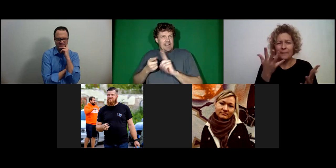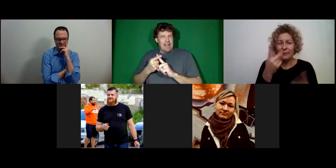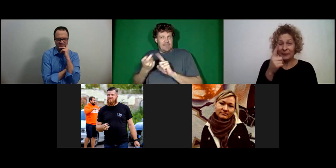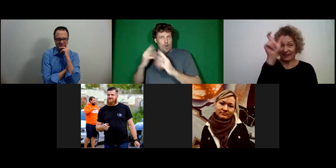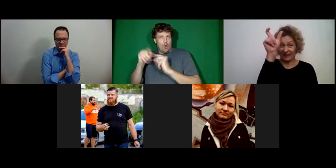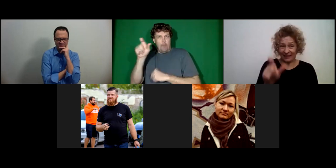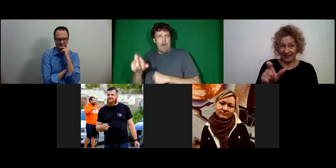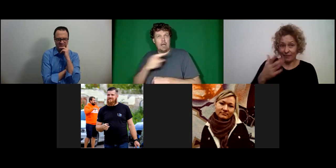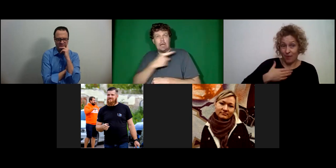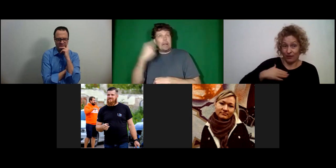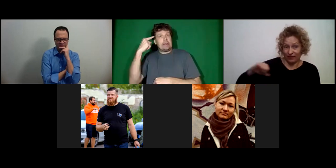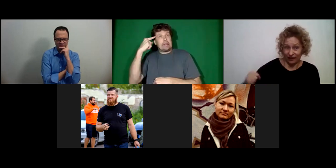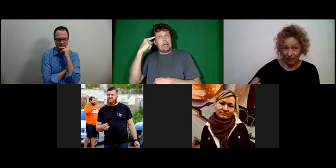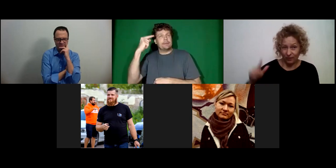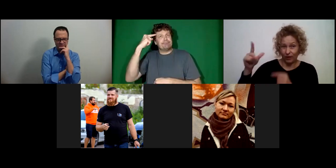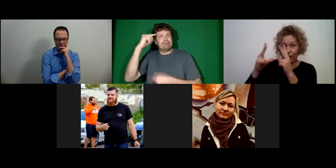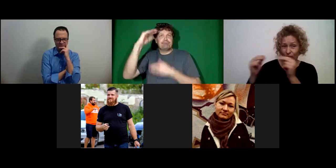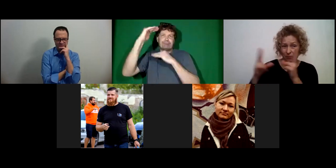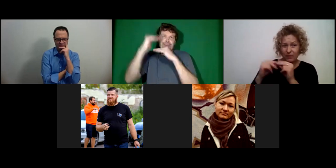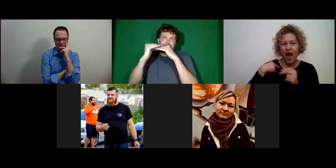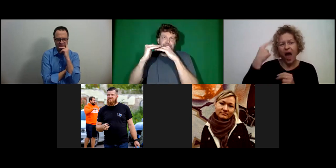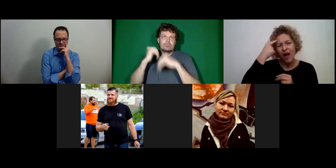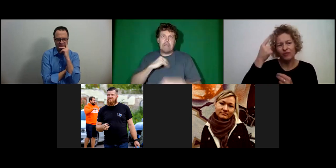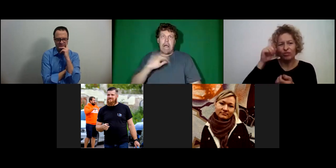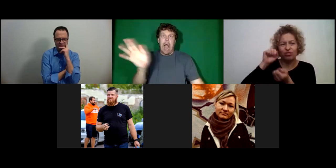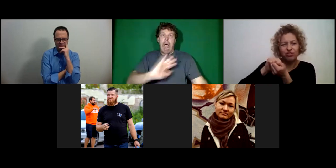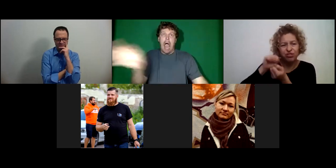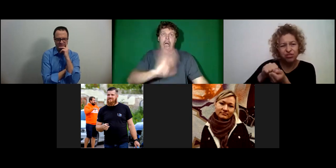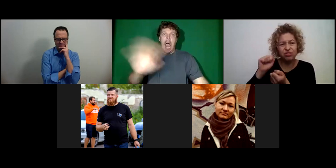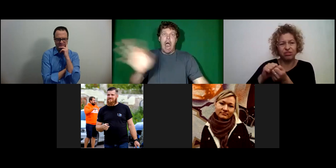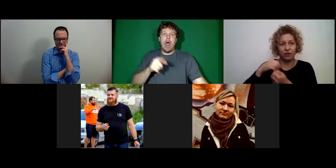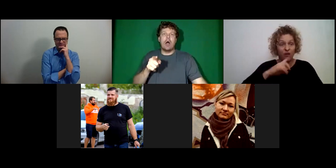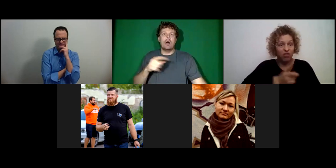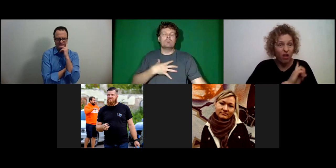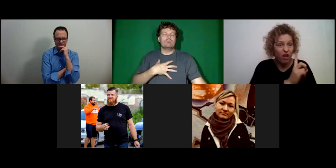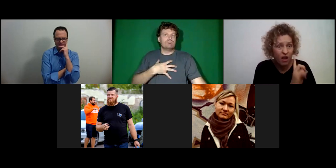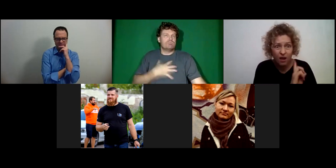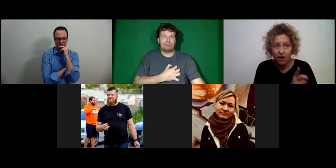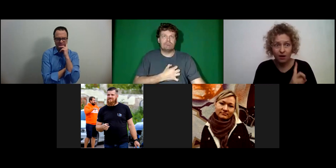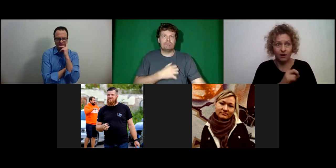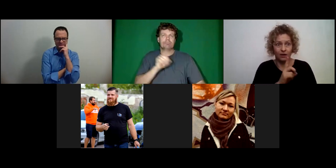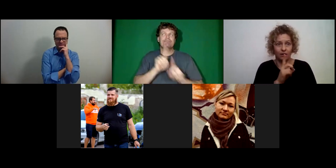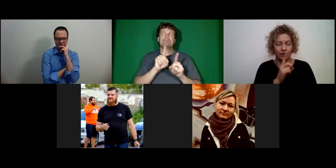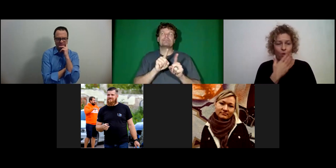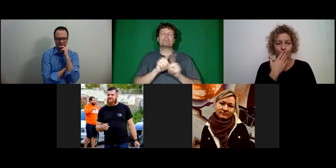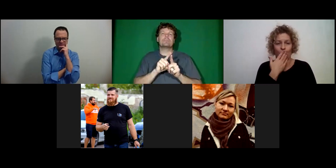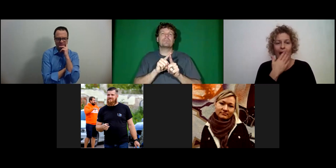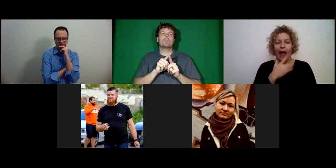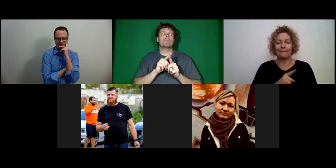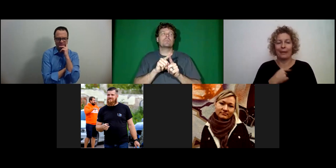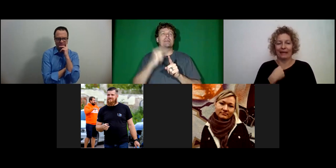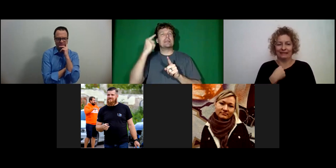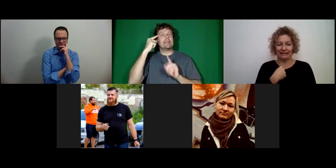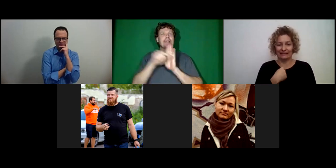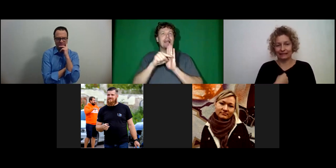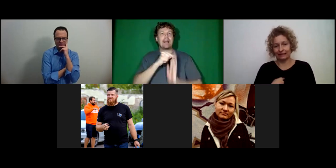can just communicate and there's no issues. I'm like, yeah. He's like, I have a deaf friend in Romania. And he thought